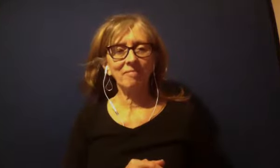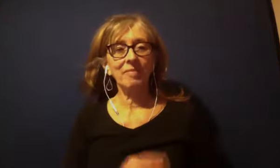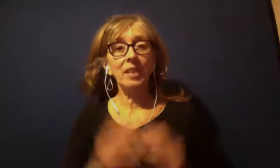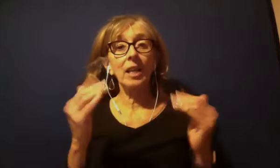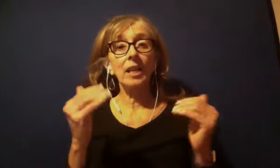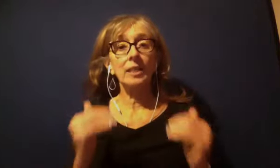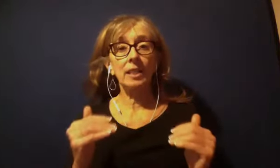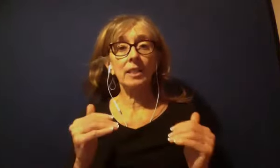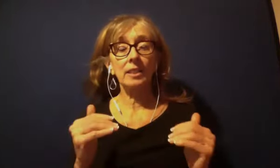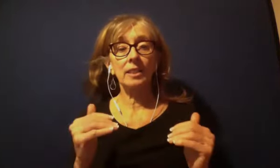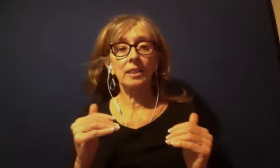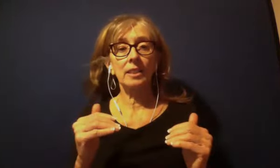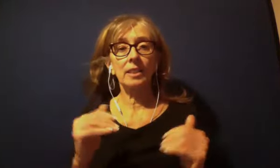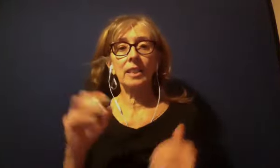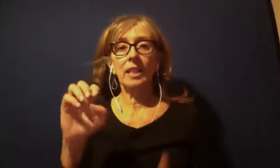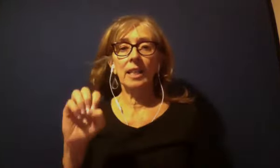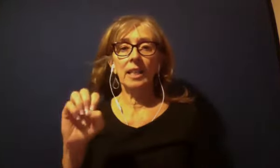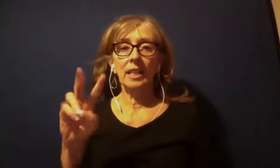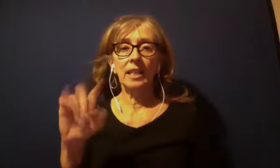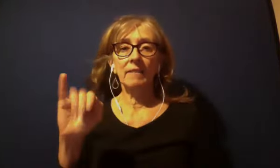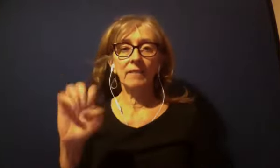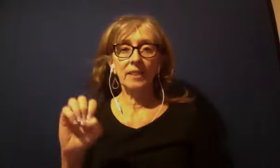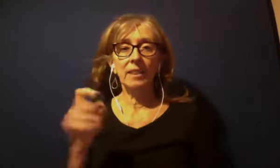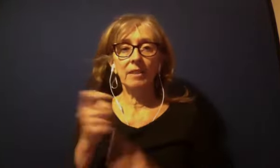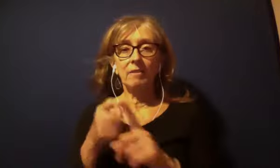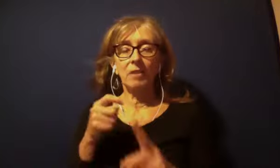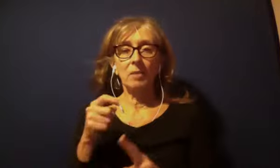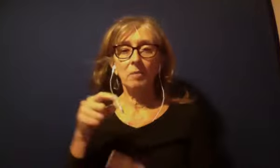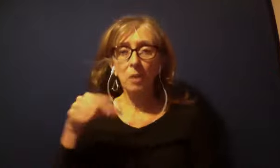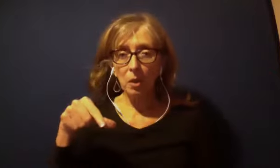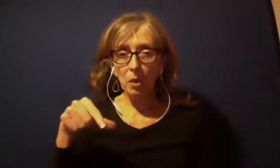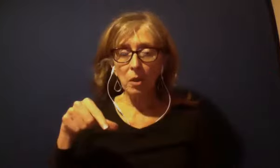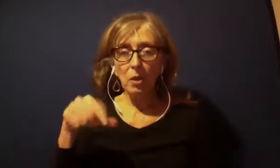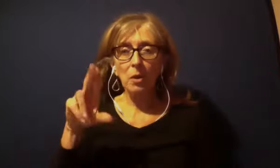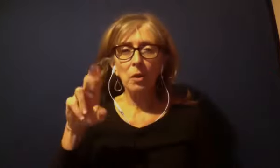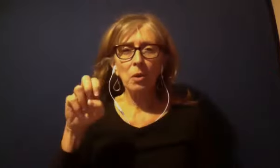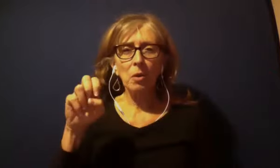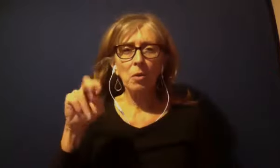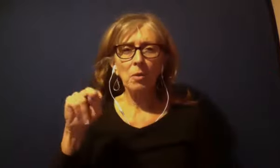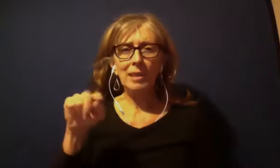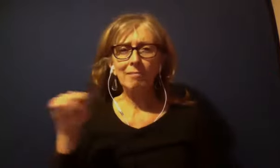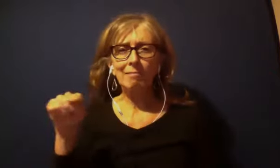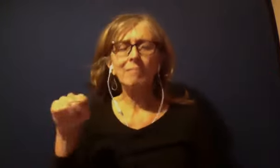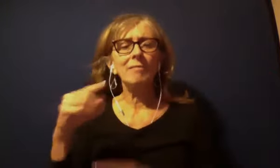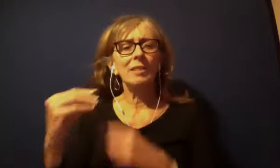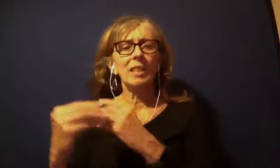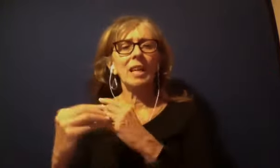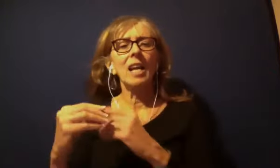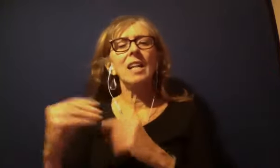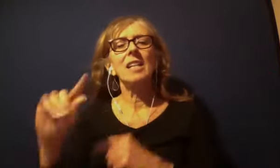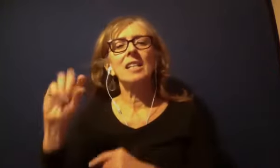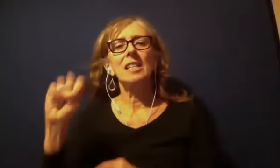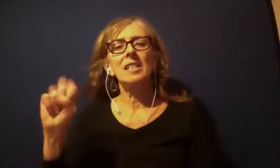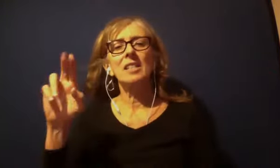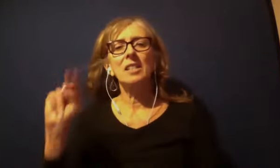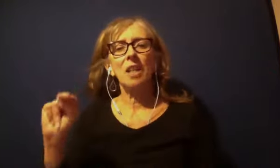fantastic. Next, we've got Evie from Queensland. Evie's from the Sunshine Coast in Queensland,